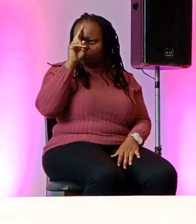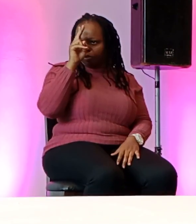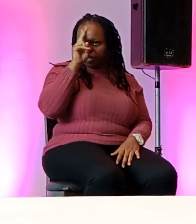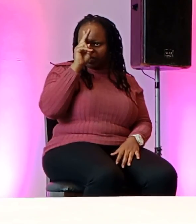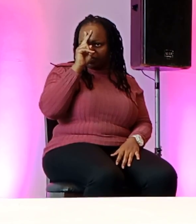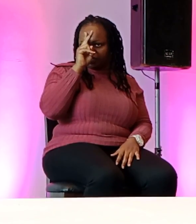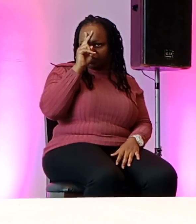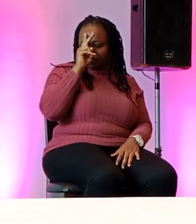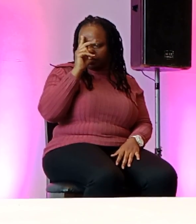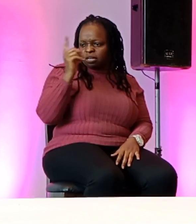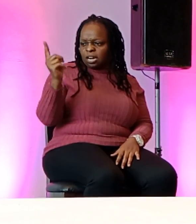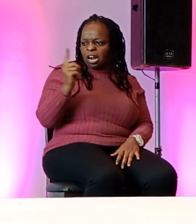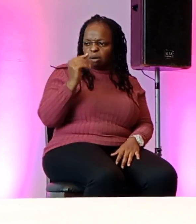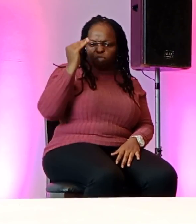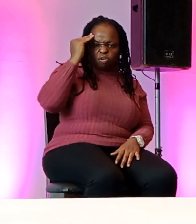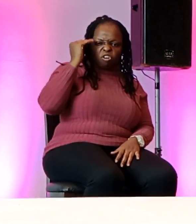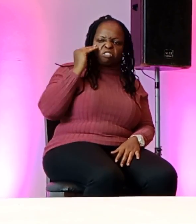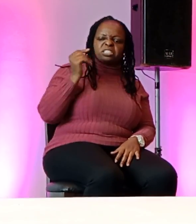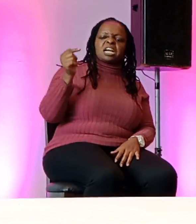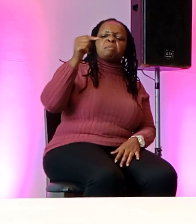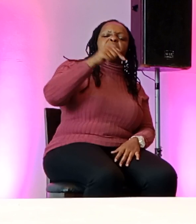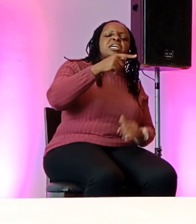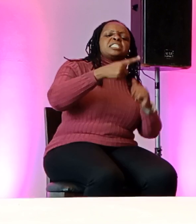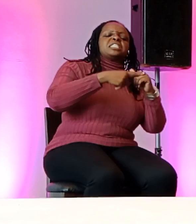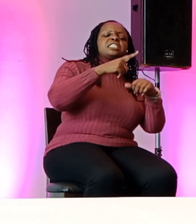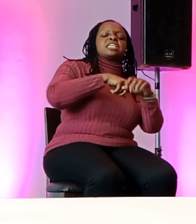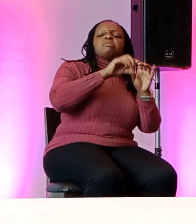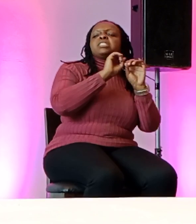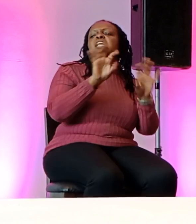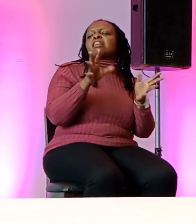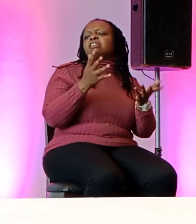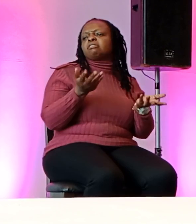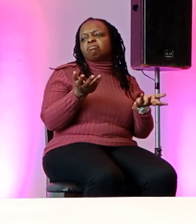be summoned to court and fail to appear 6 times?